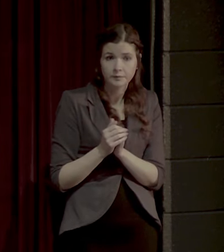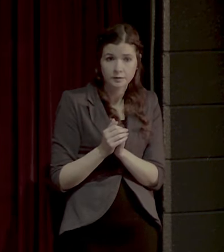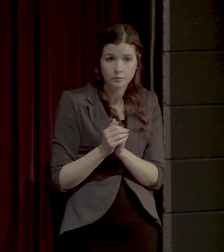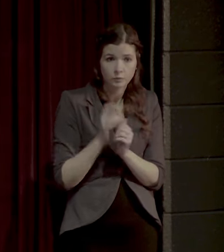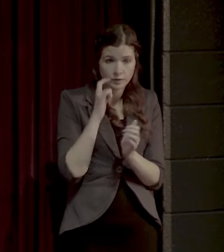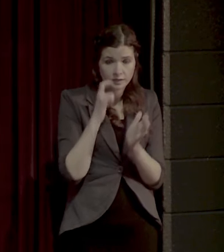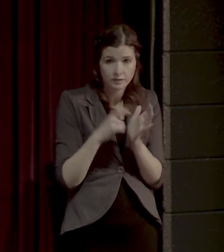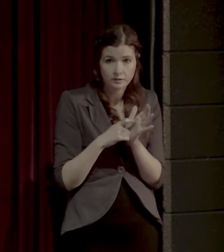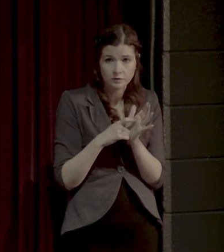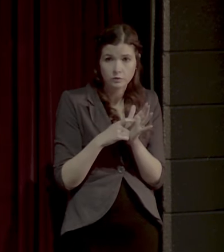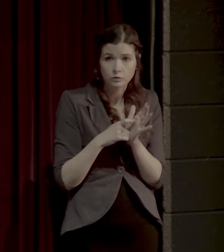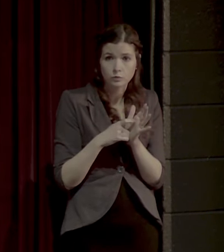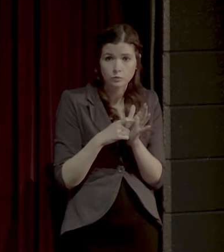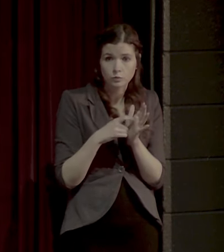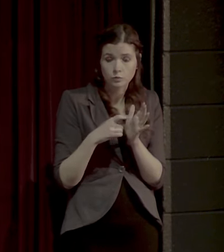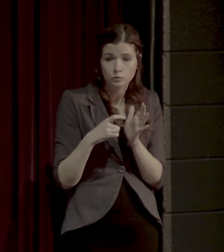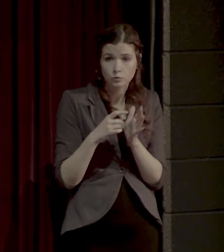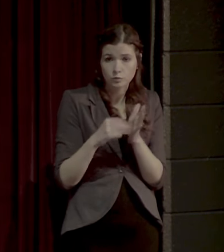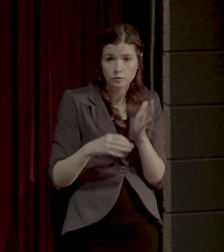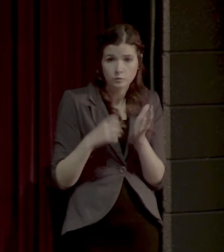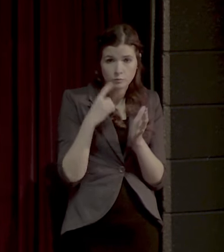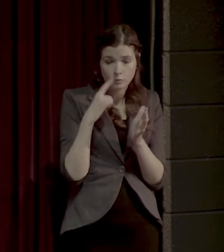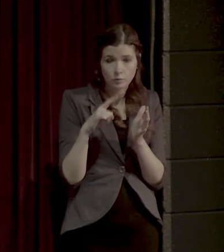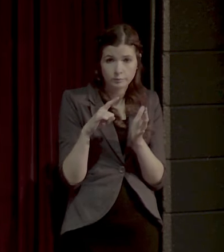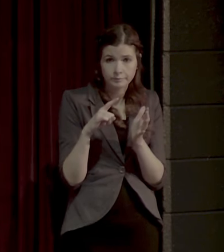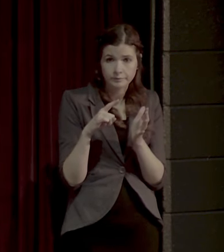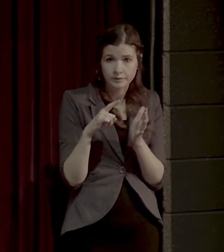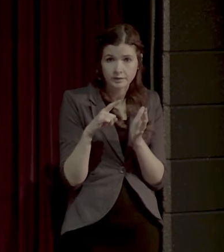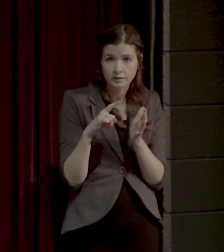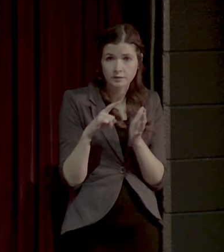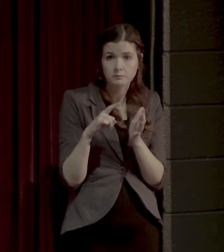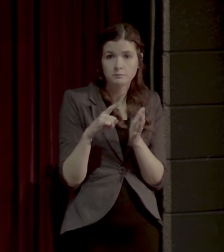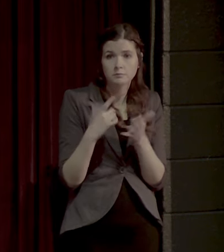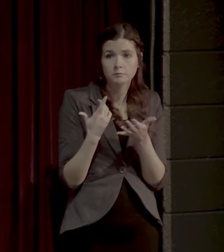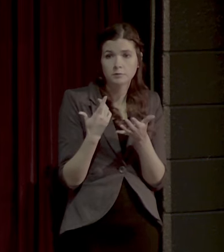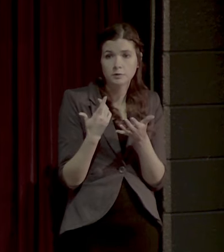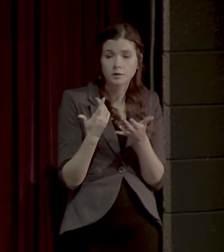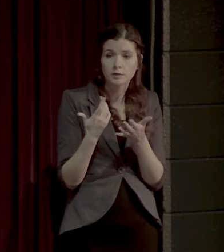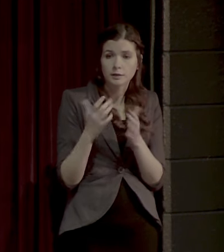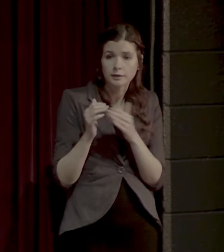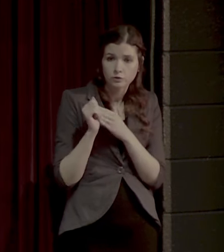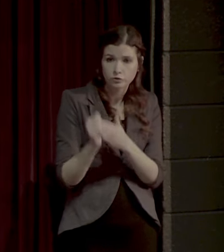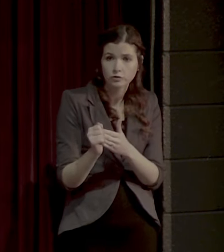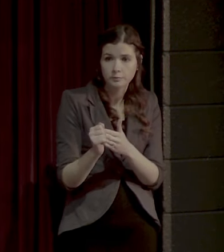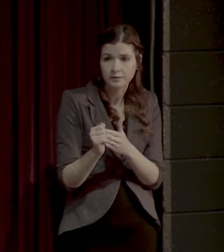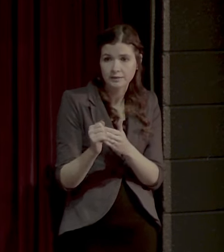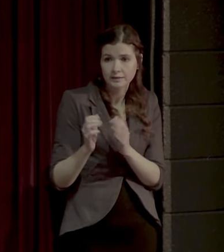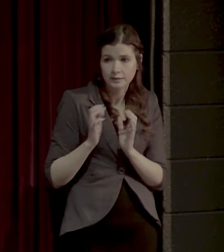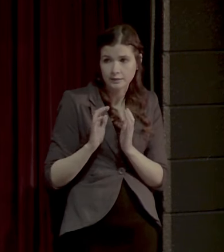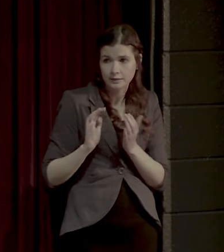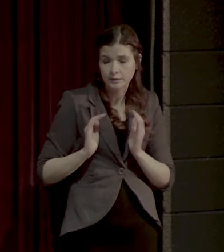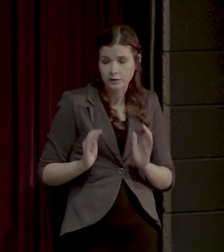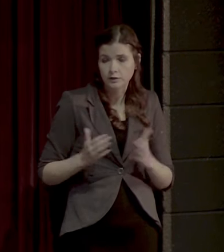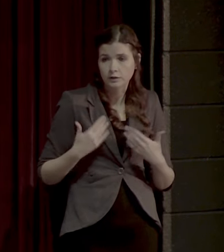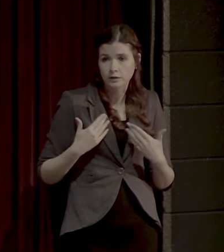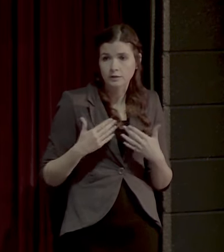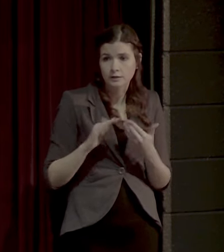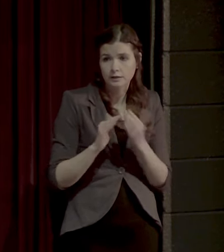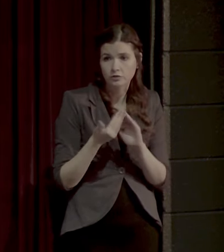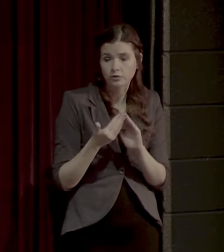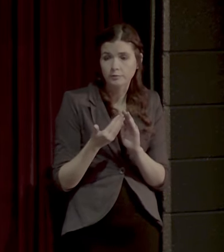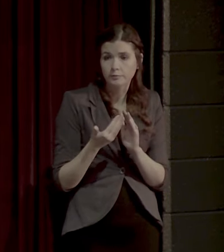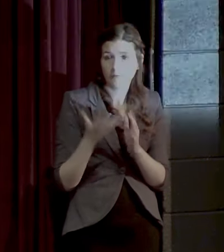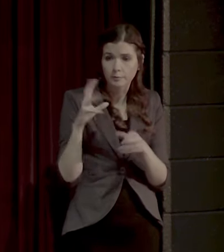recognizes students for achievement in the area of scholarship, leadership, citizenship, participation in